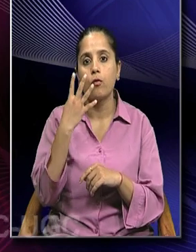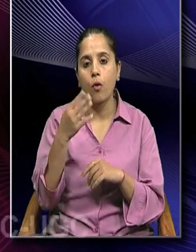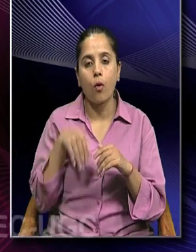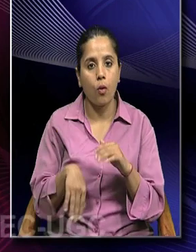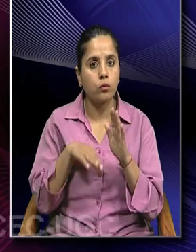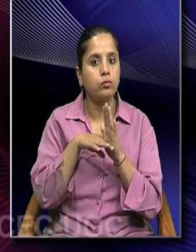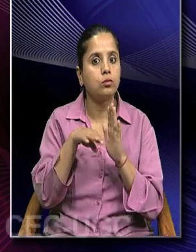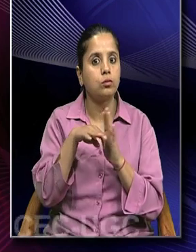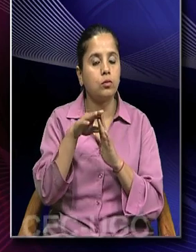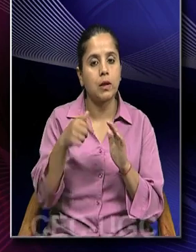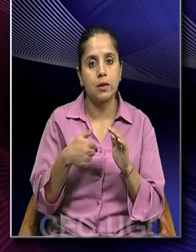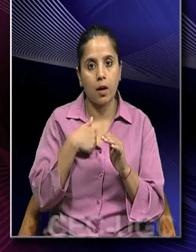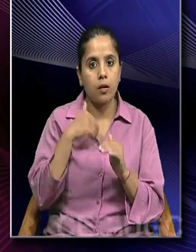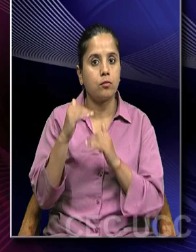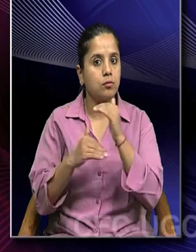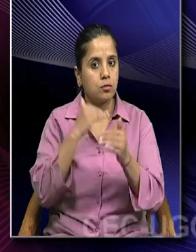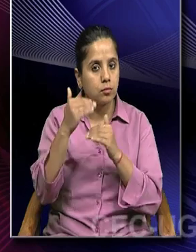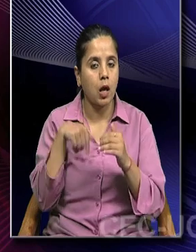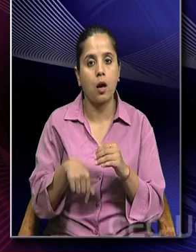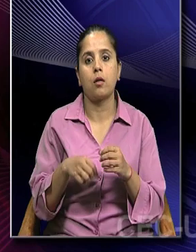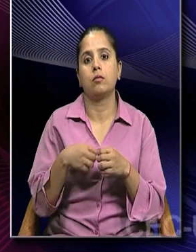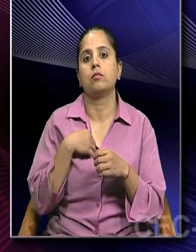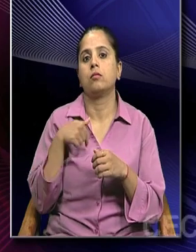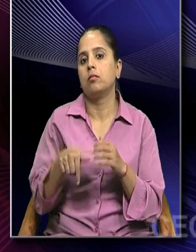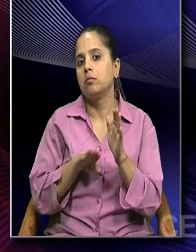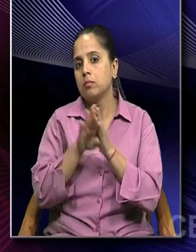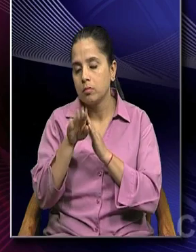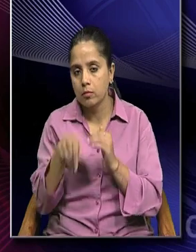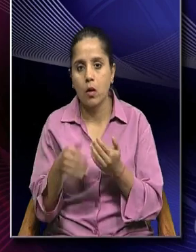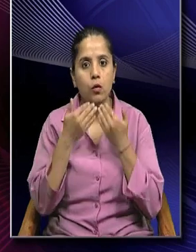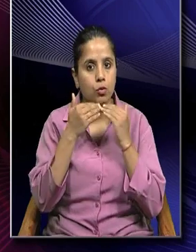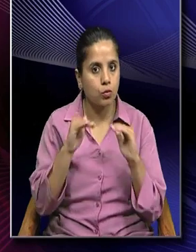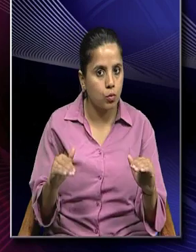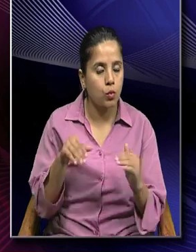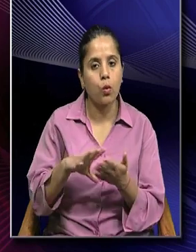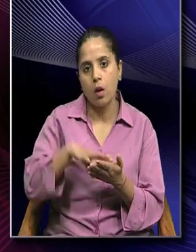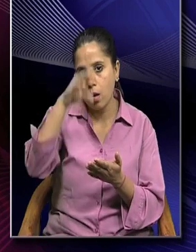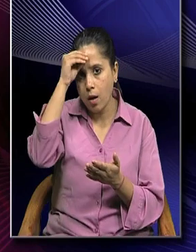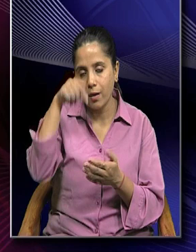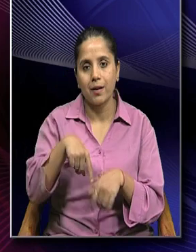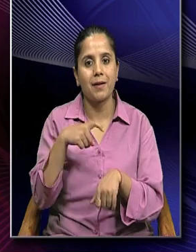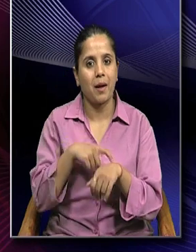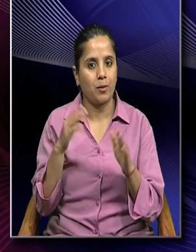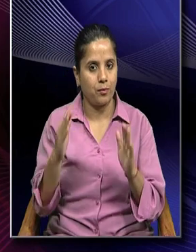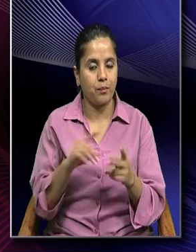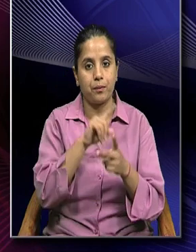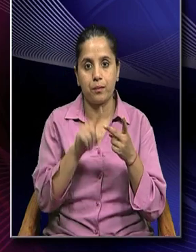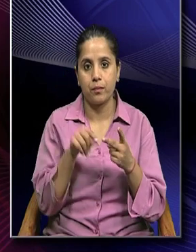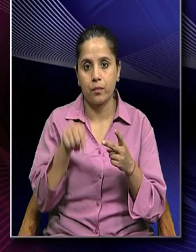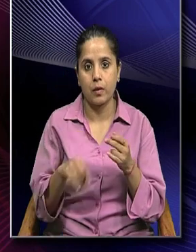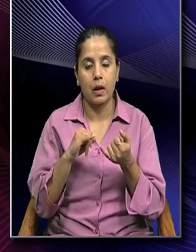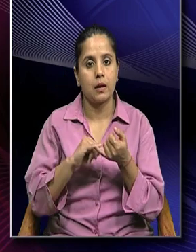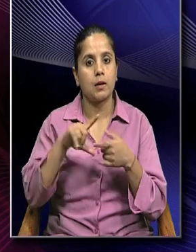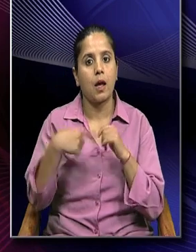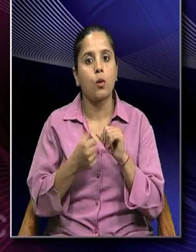self development and growth, and those 4 stages were student or the learning phase, the second one was secular